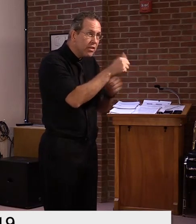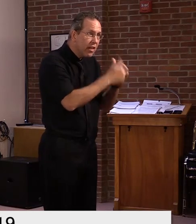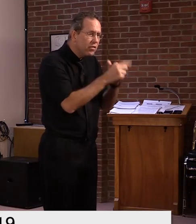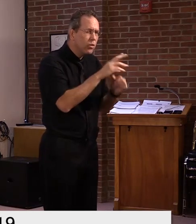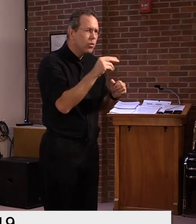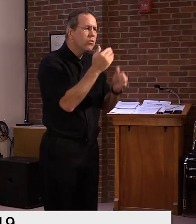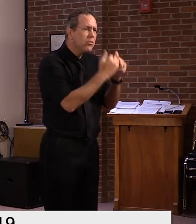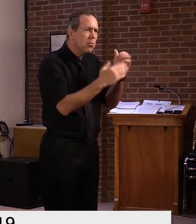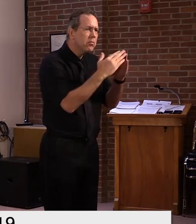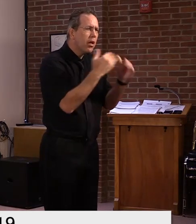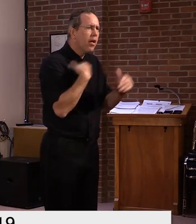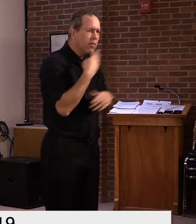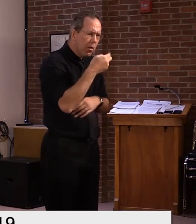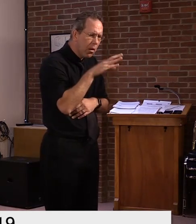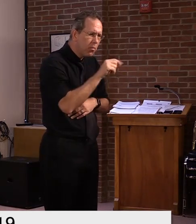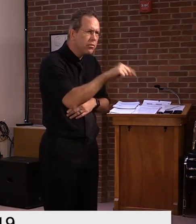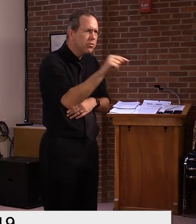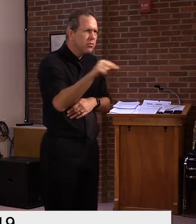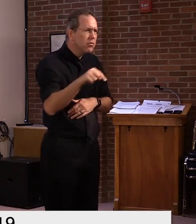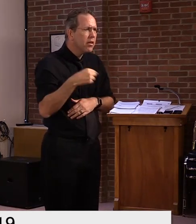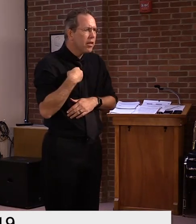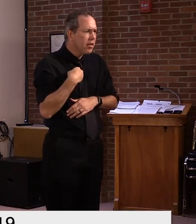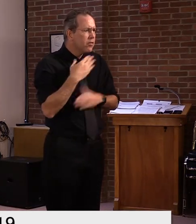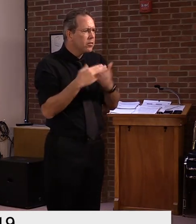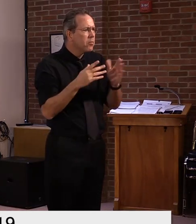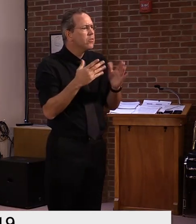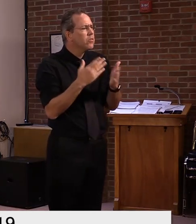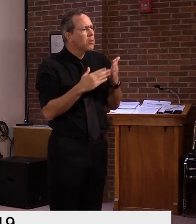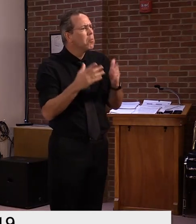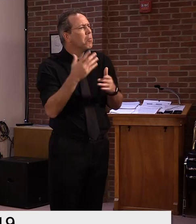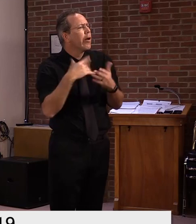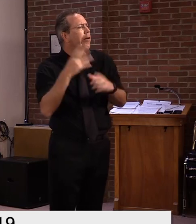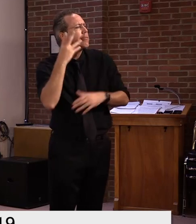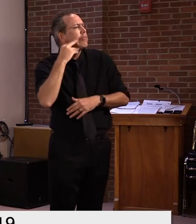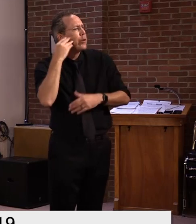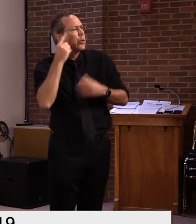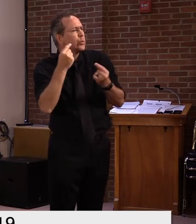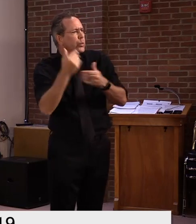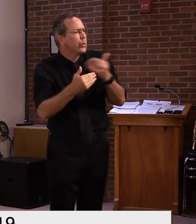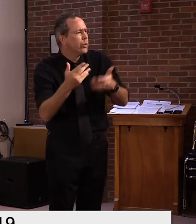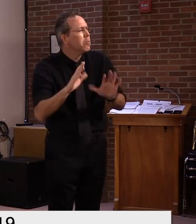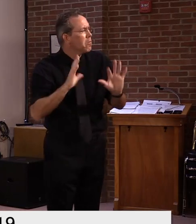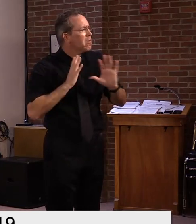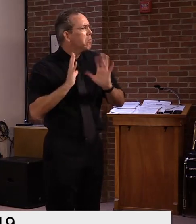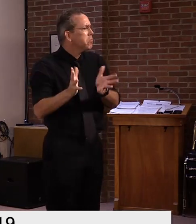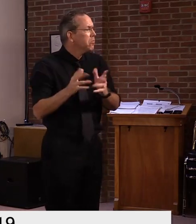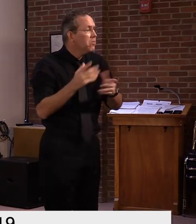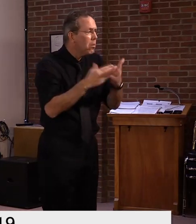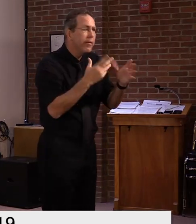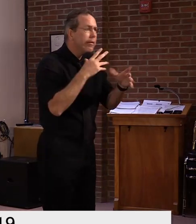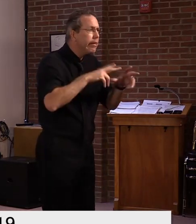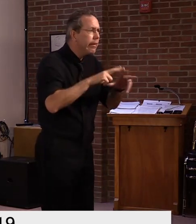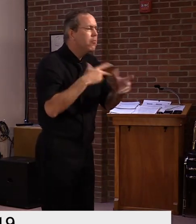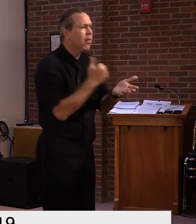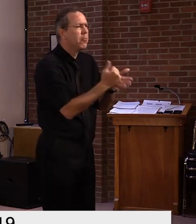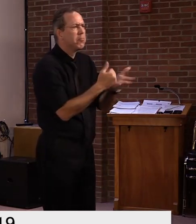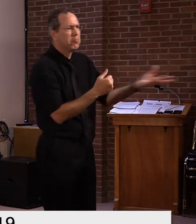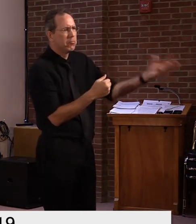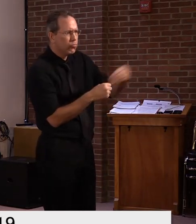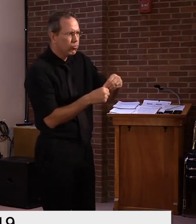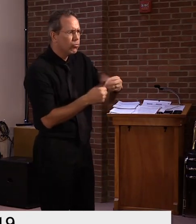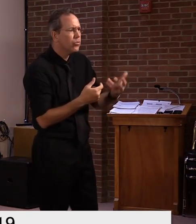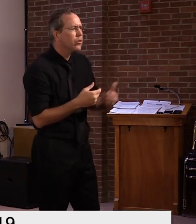this. Since June, we have opened up our whole child care system. And again, we have